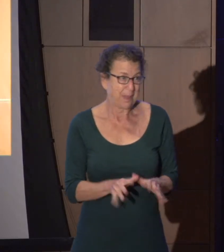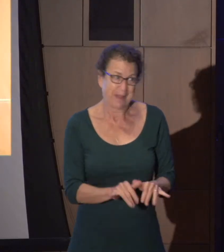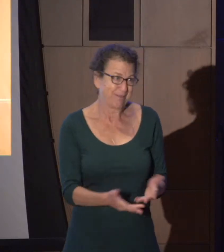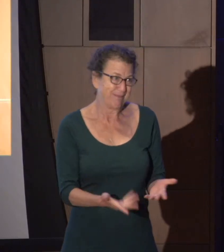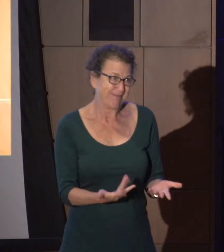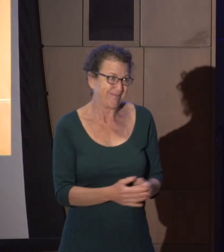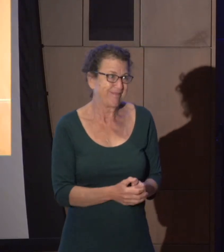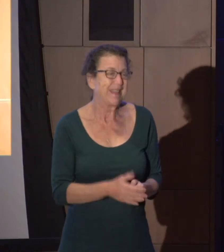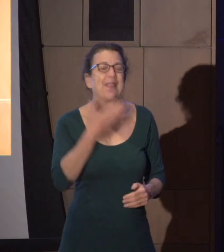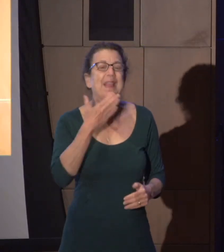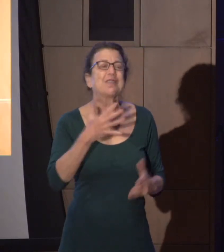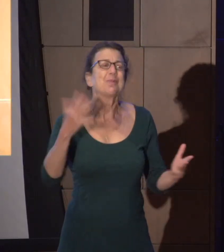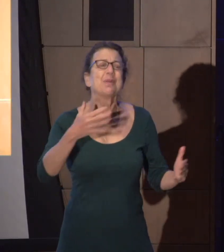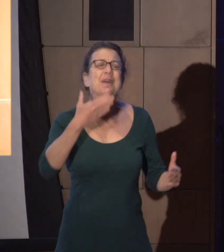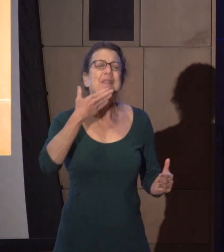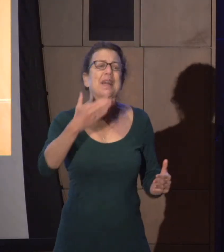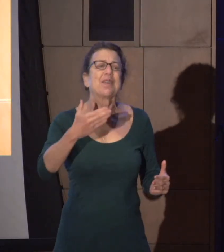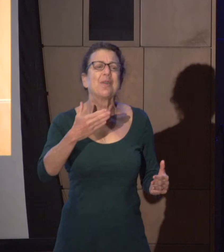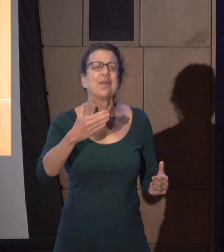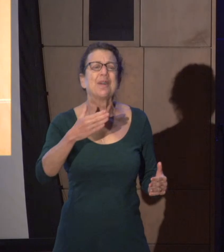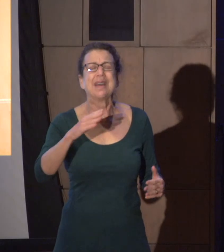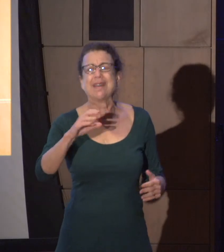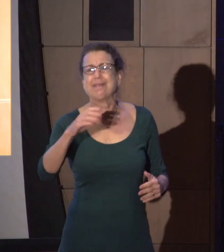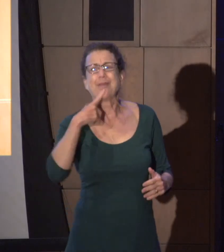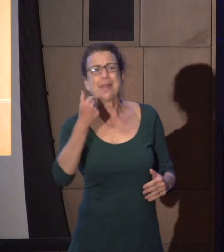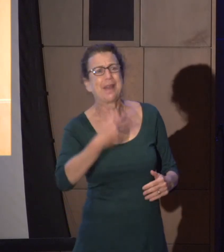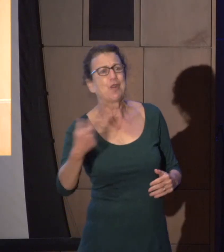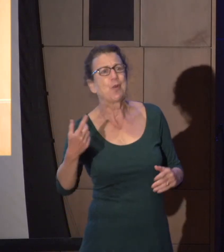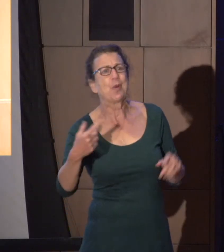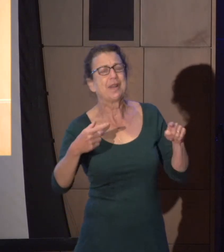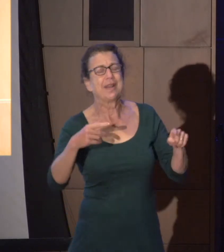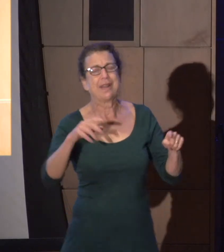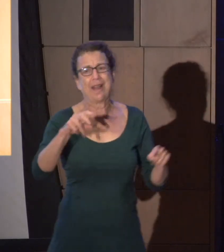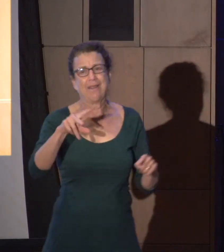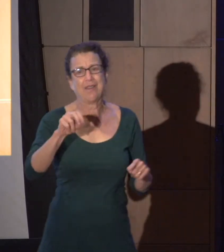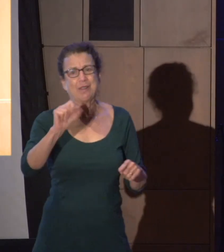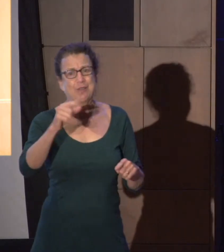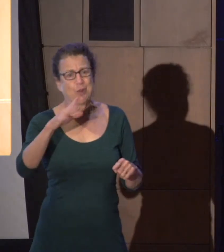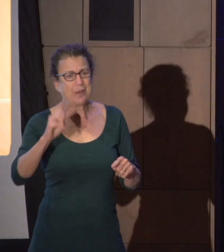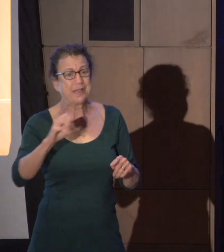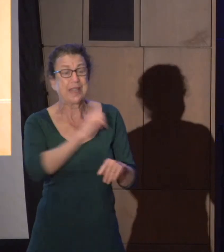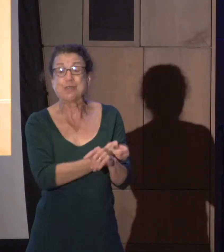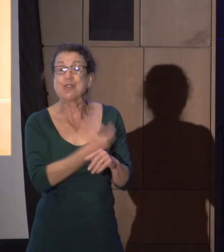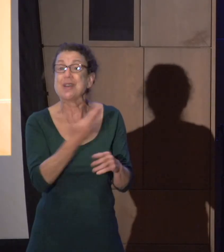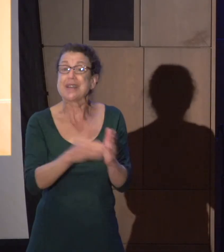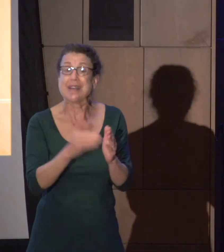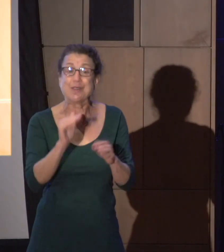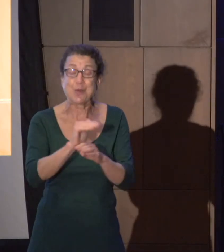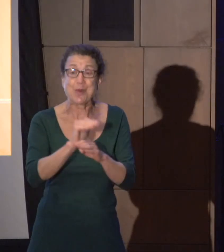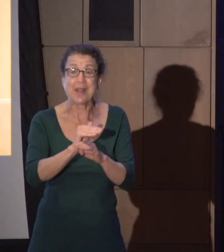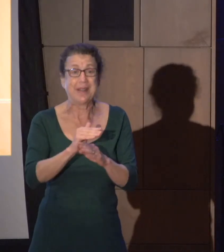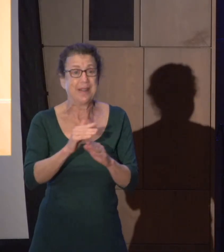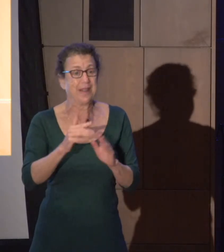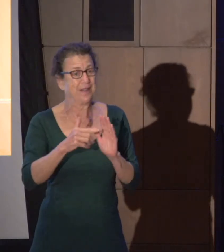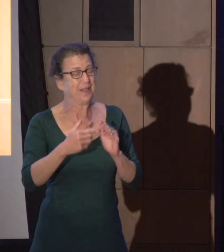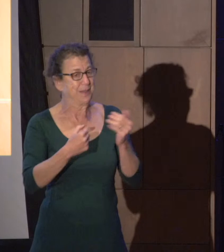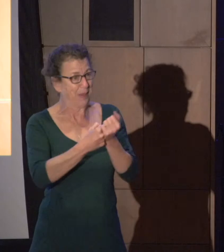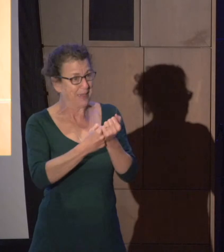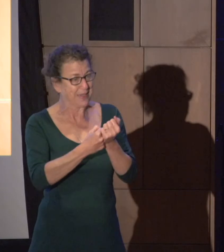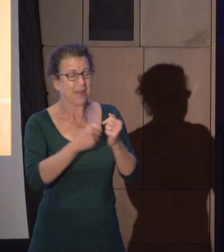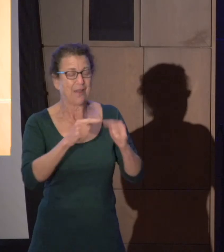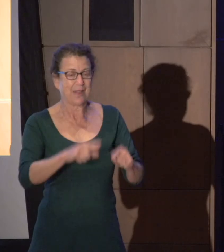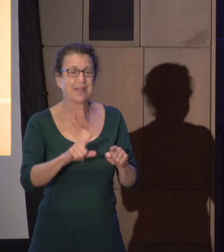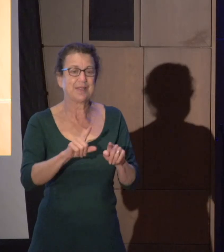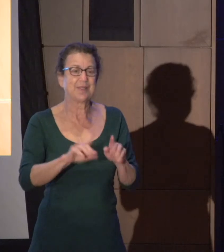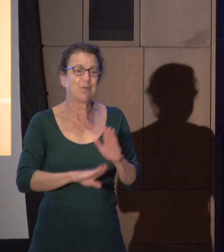Thank you so much, Joe, and thank you to everyone at Eversource Energy. Again, tonight's presenting sponsor of the